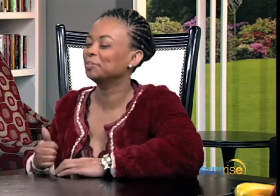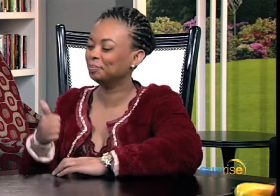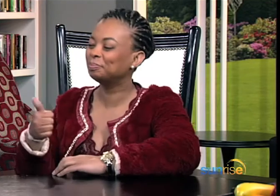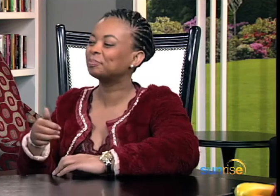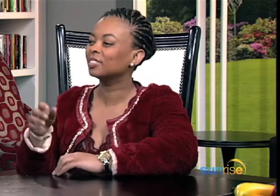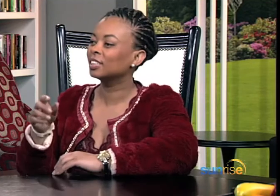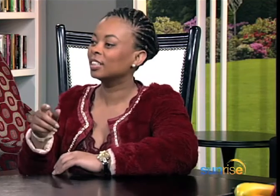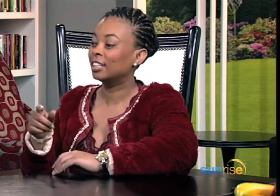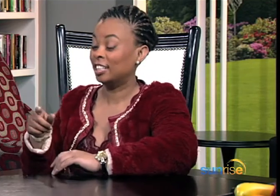Okay, thank you.